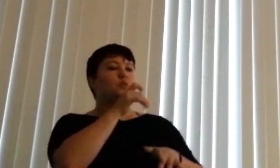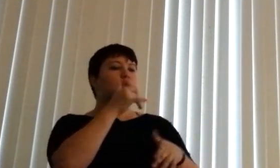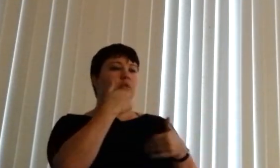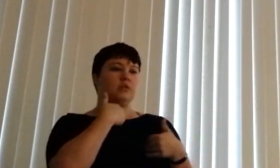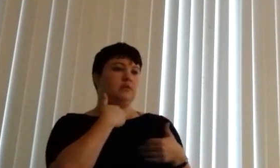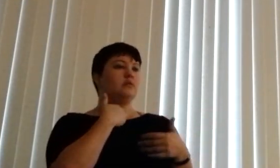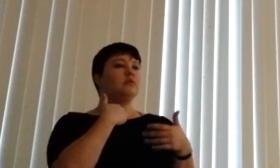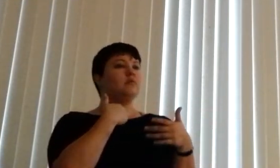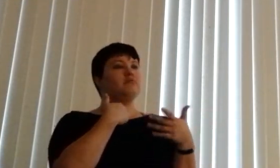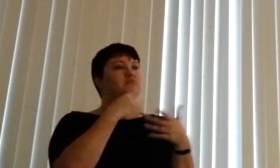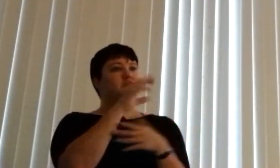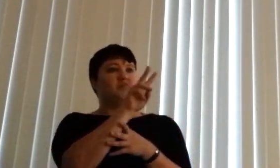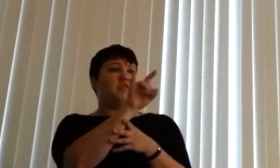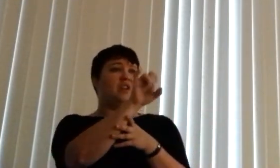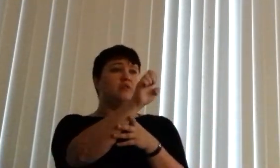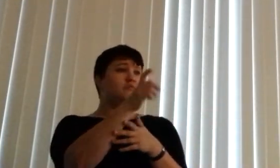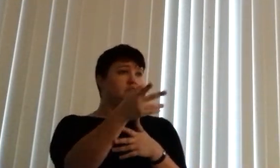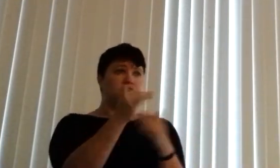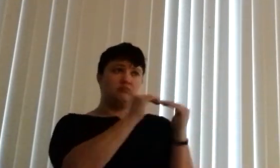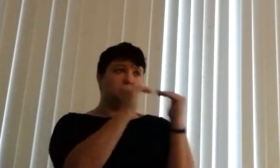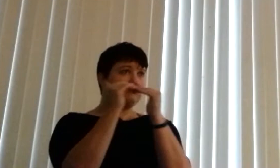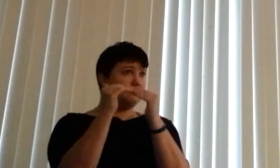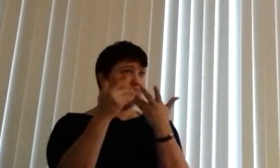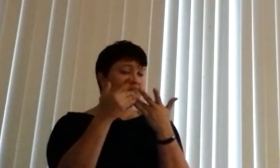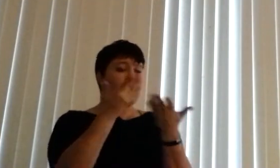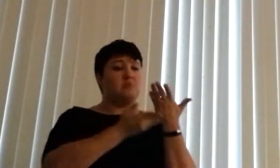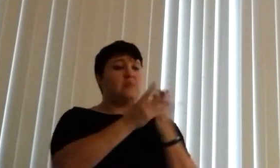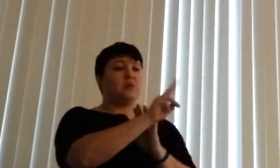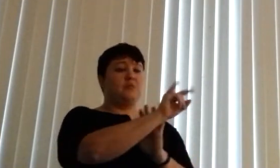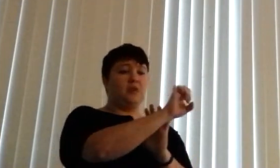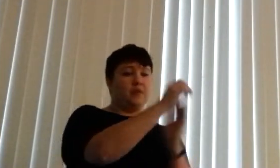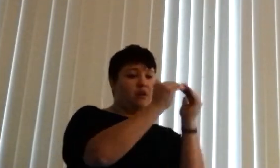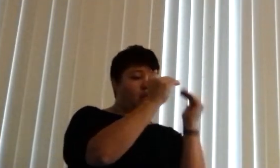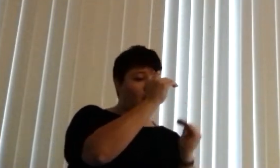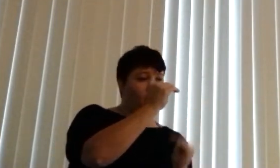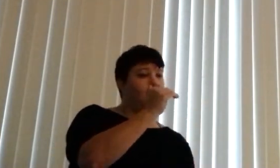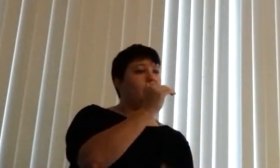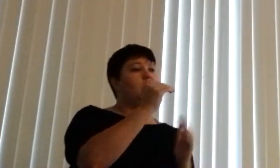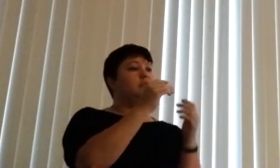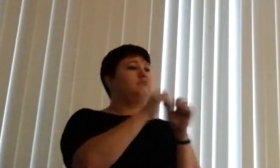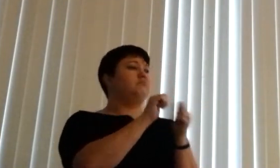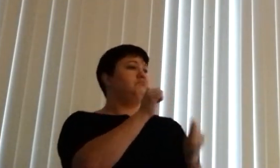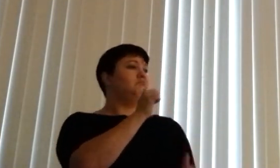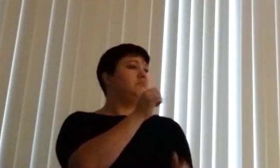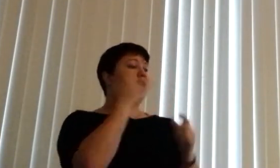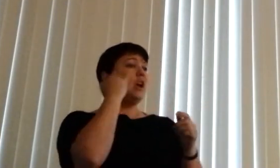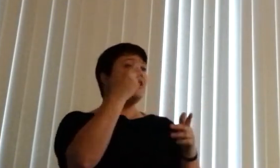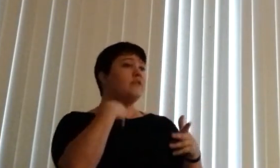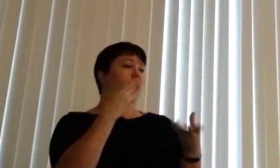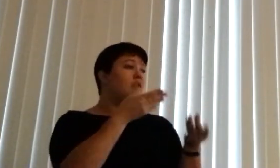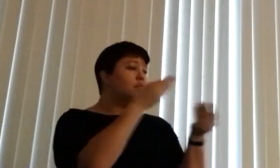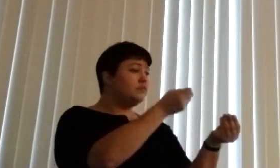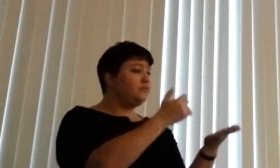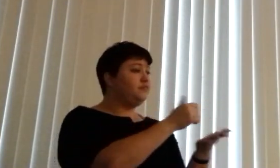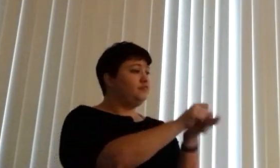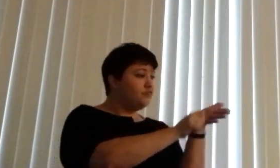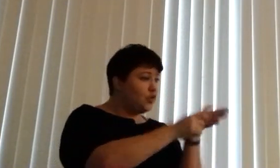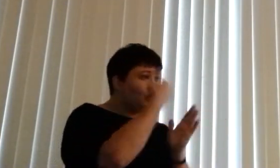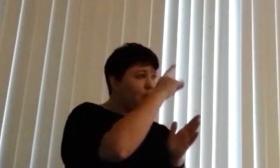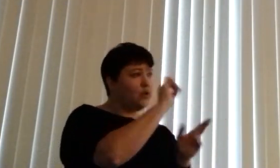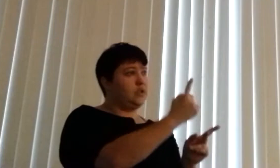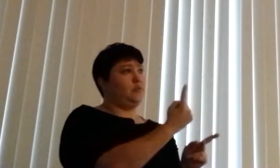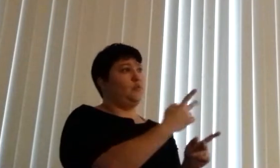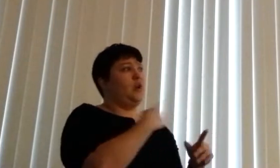value that its value might decline. So, for example, if it treats someone else merely as a means, who